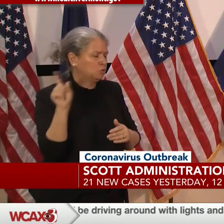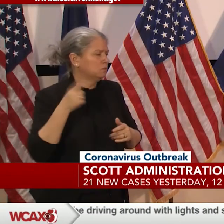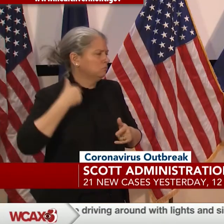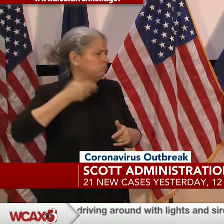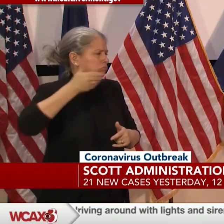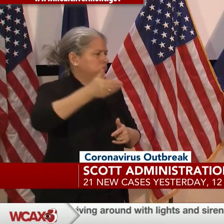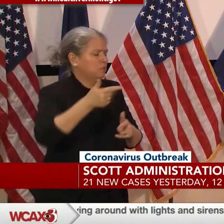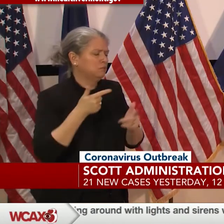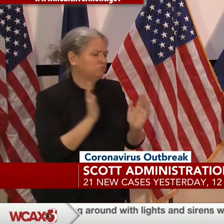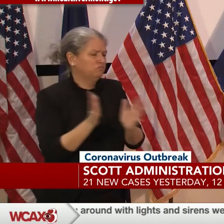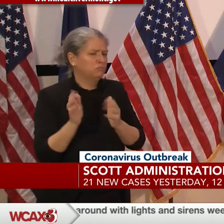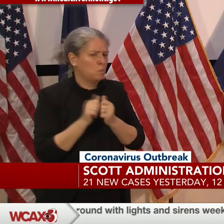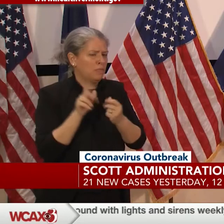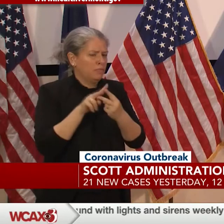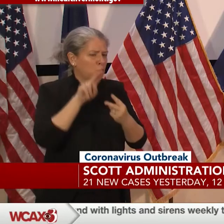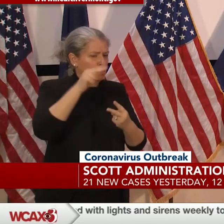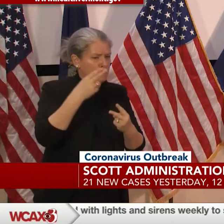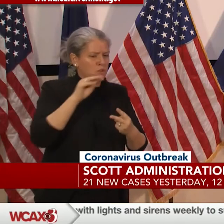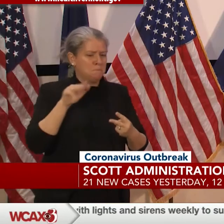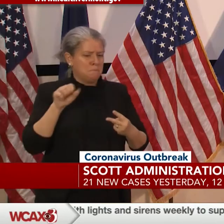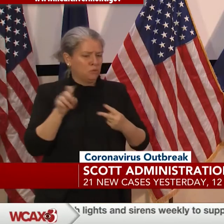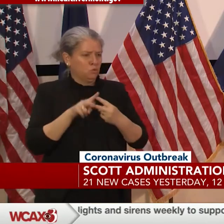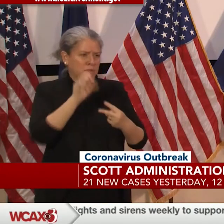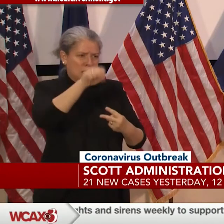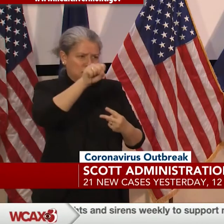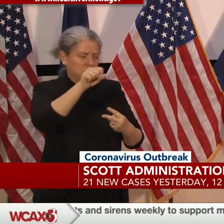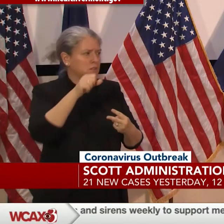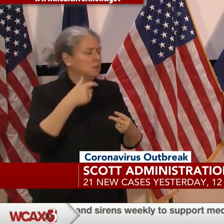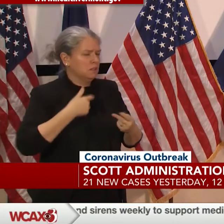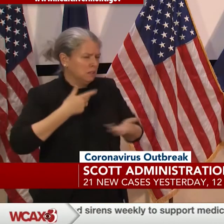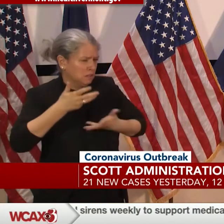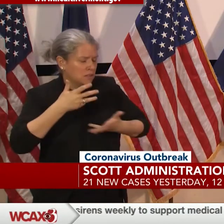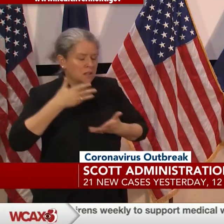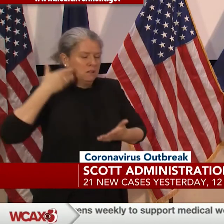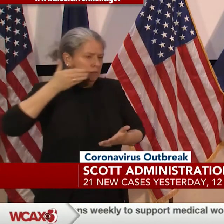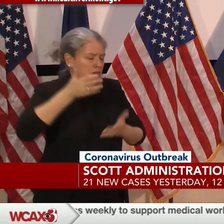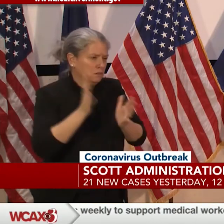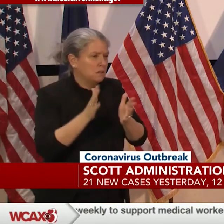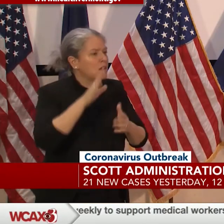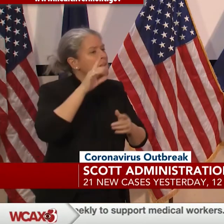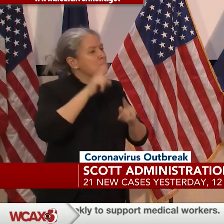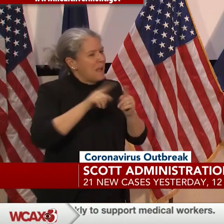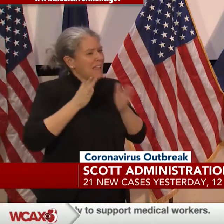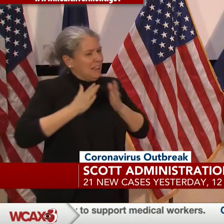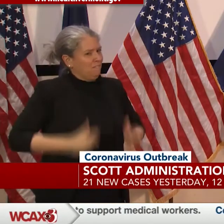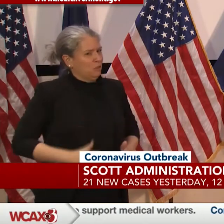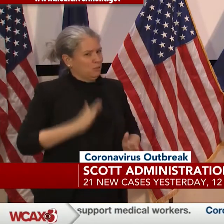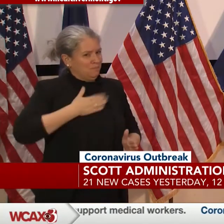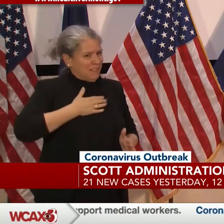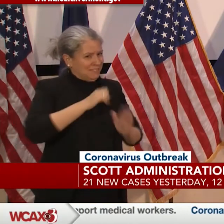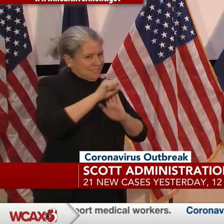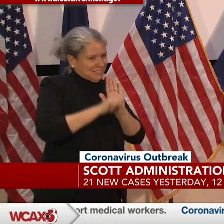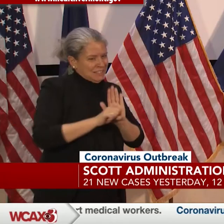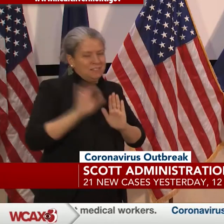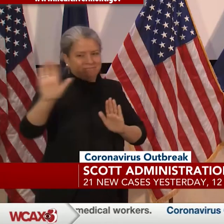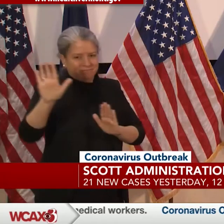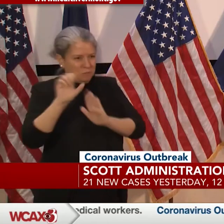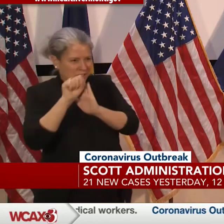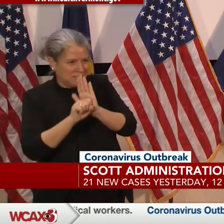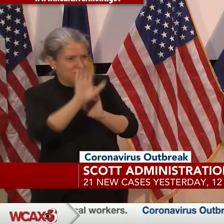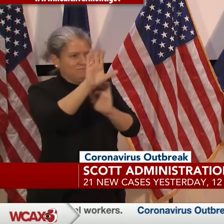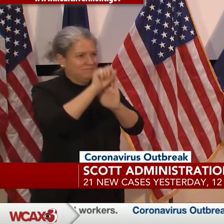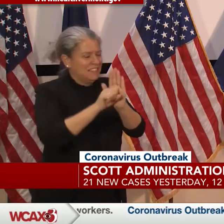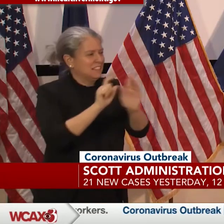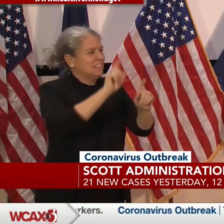we're all trying to deal with this, understanding that we're individual states and have individual needs. But